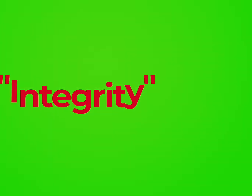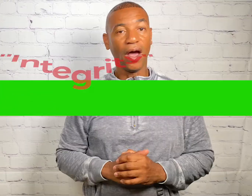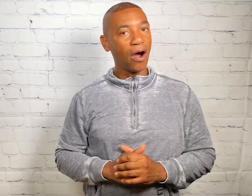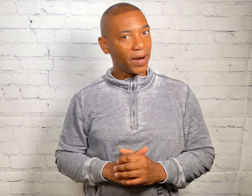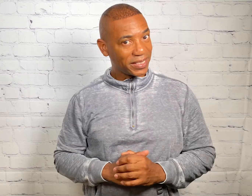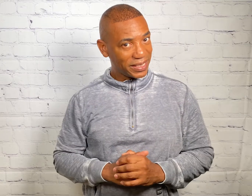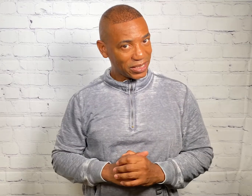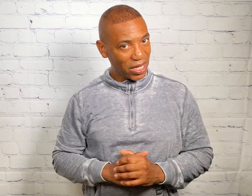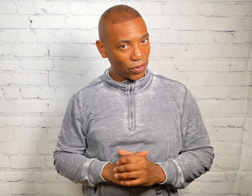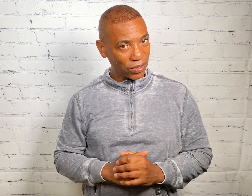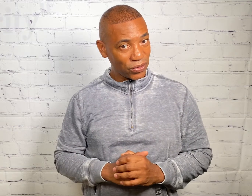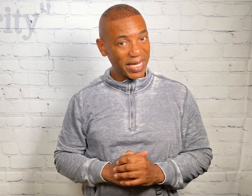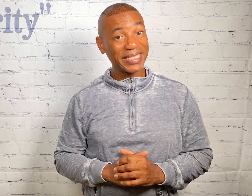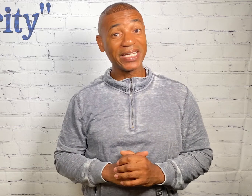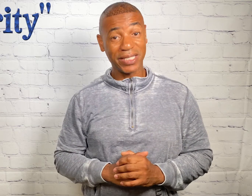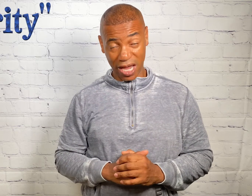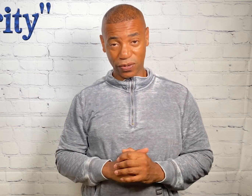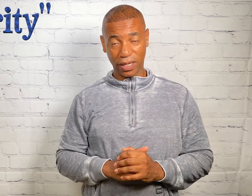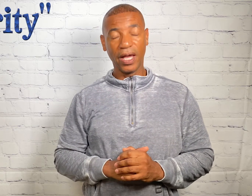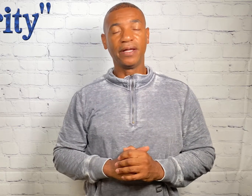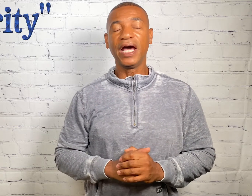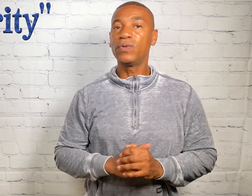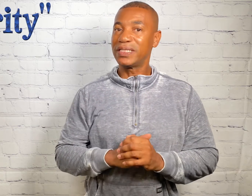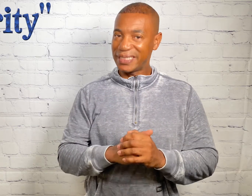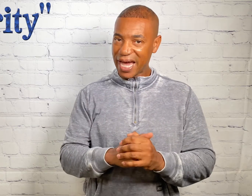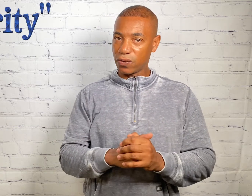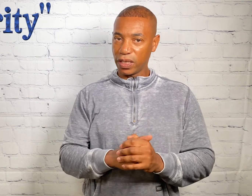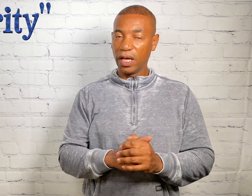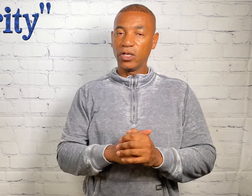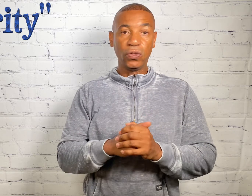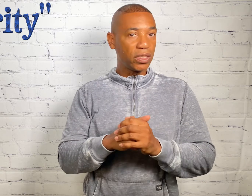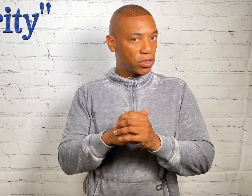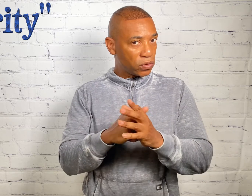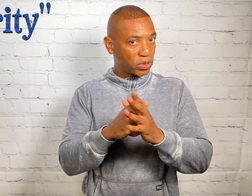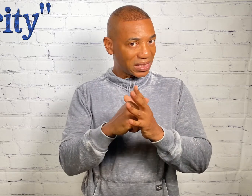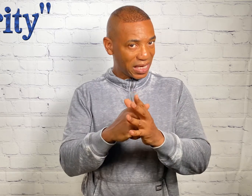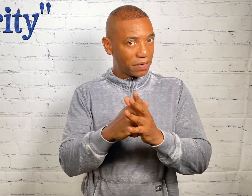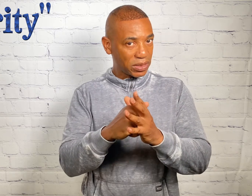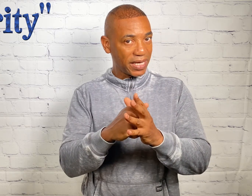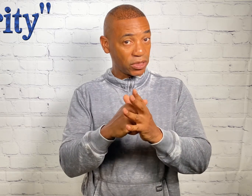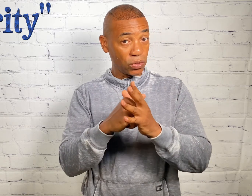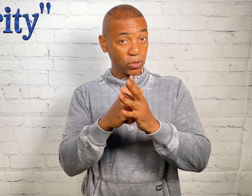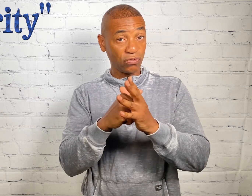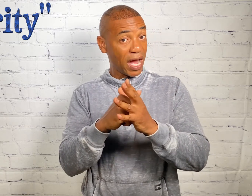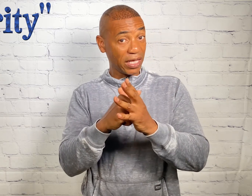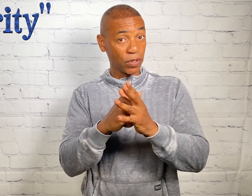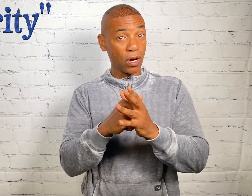All right, this next sign we're going to do is integrity. Now with integrity, you can use the same sign that you use for highly regard